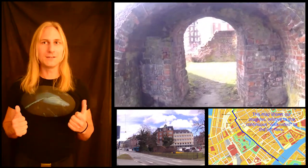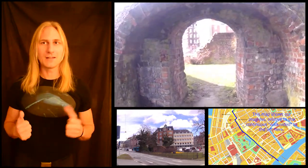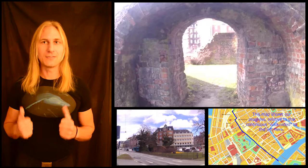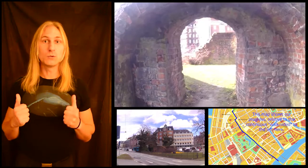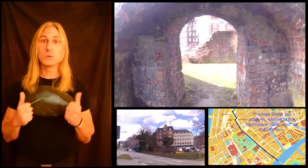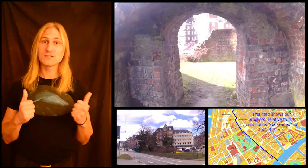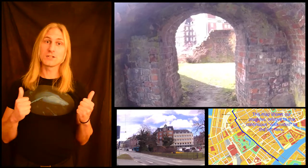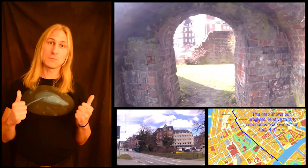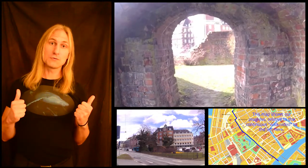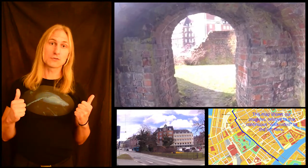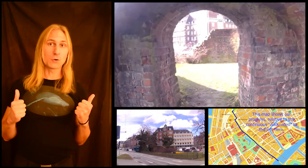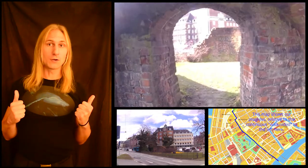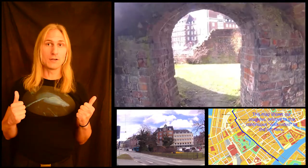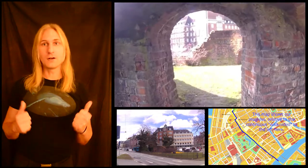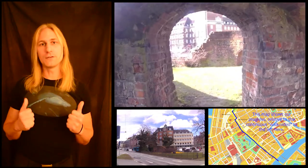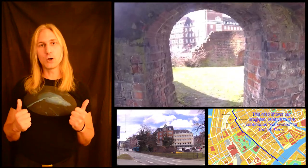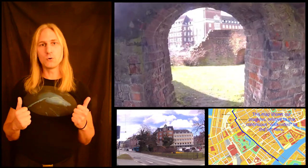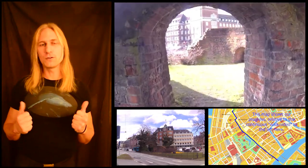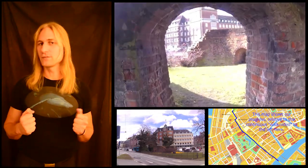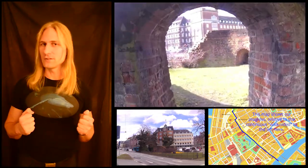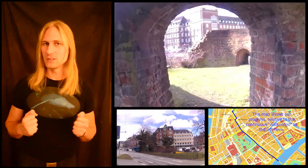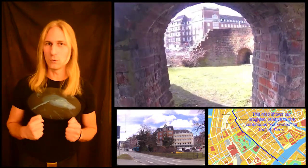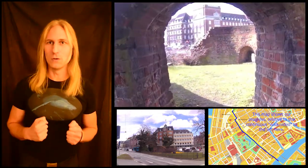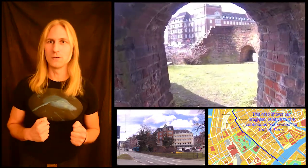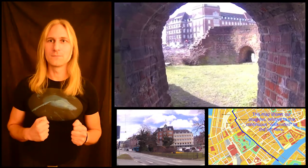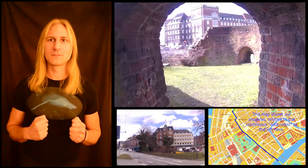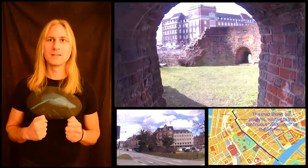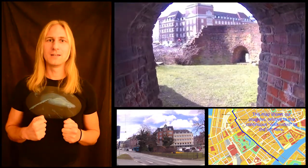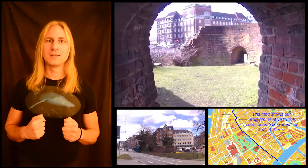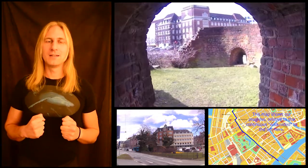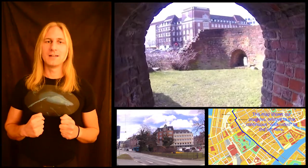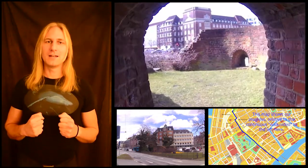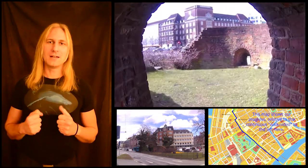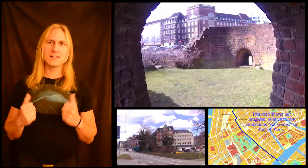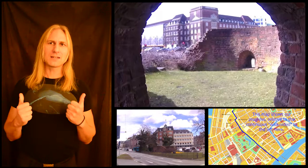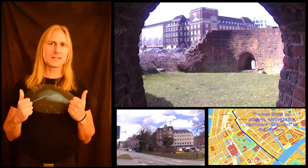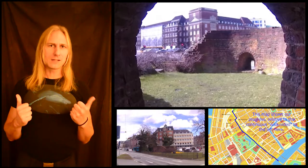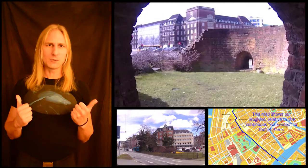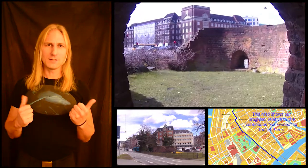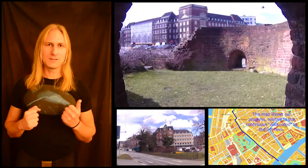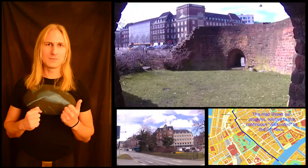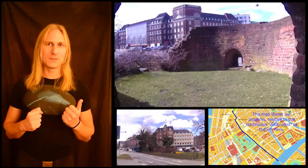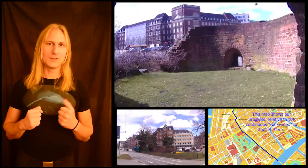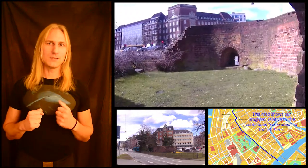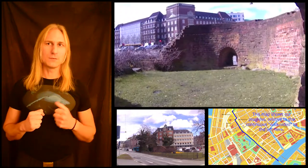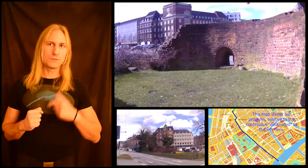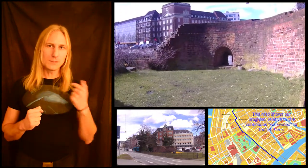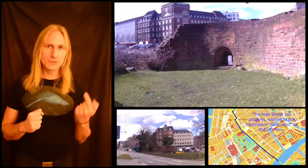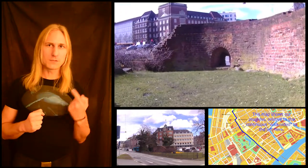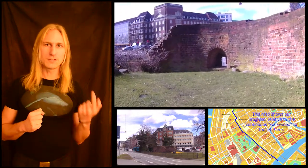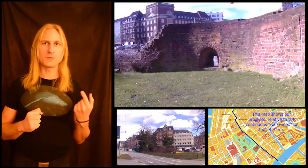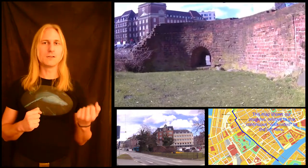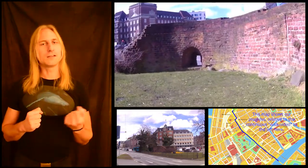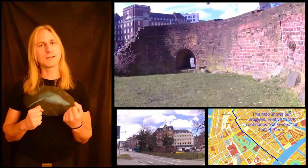you here at the westernmost corner of the old city wall. As I calculated, the